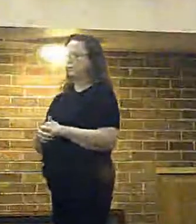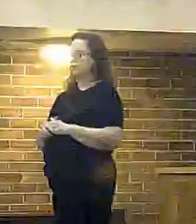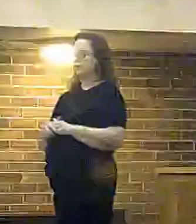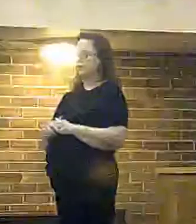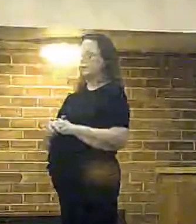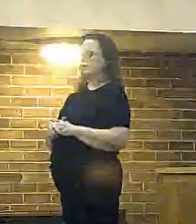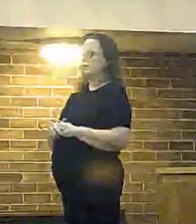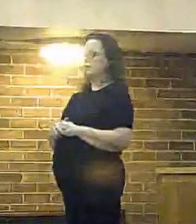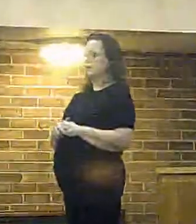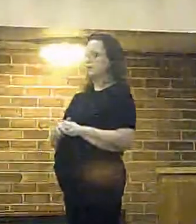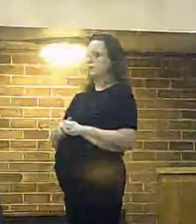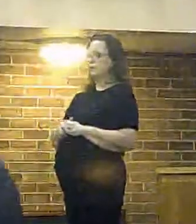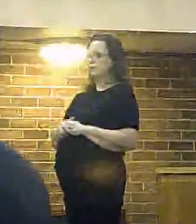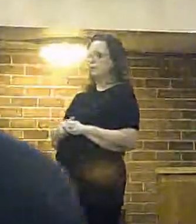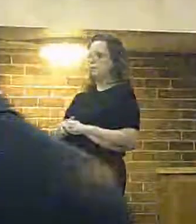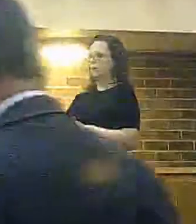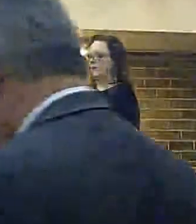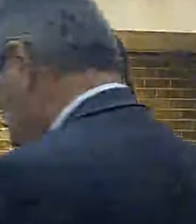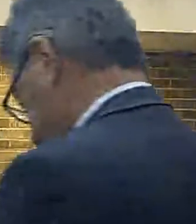Okay.